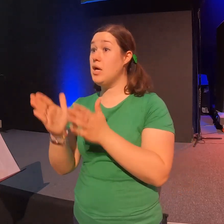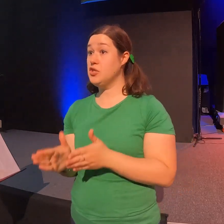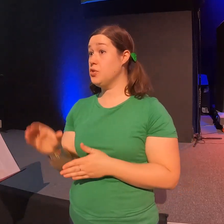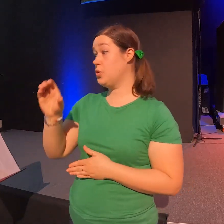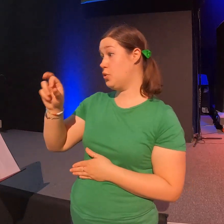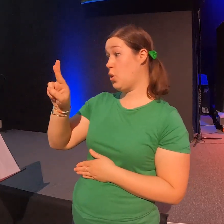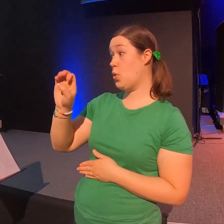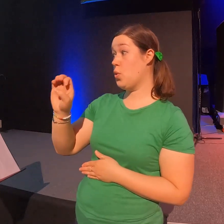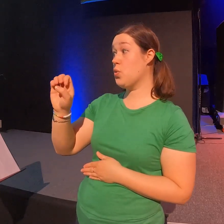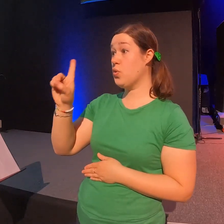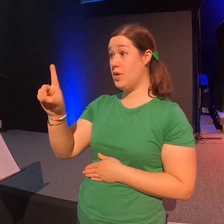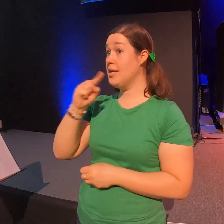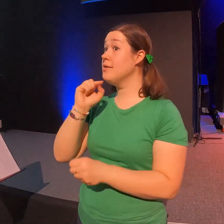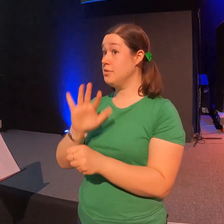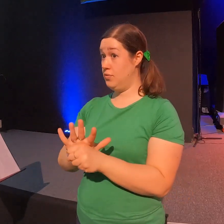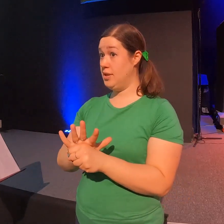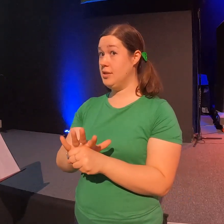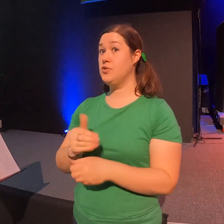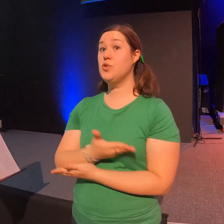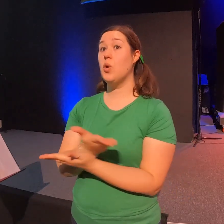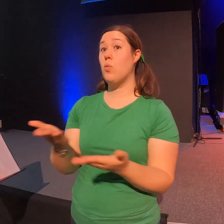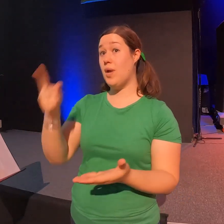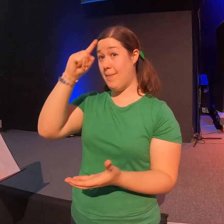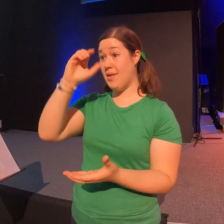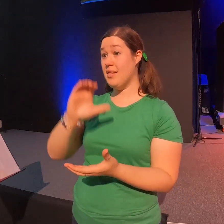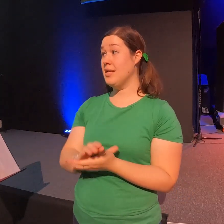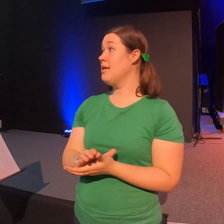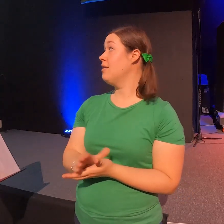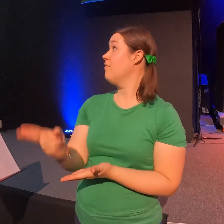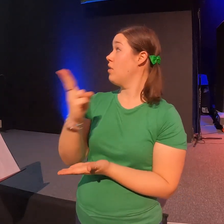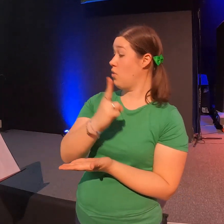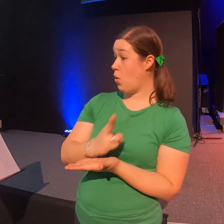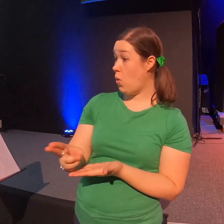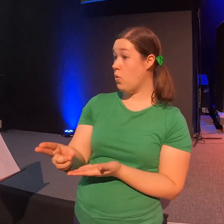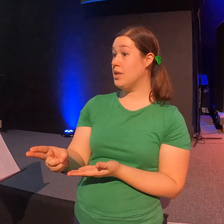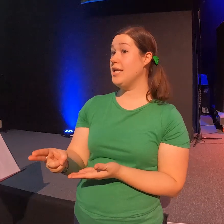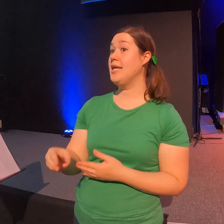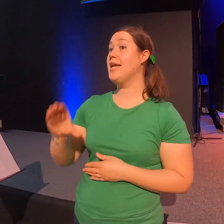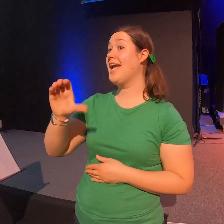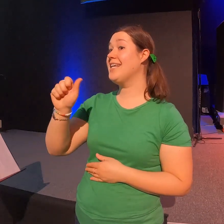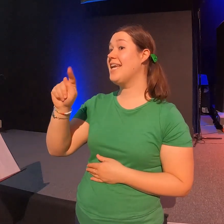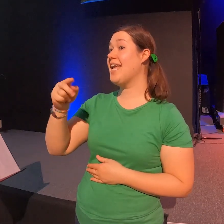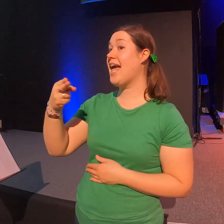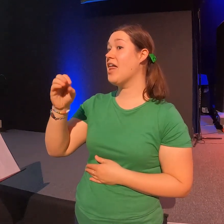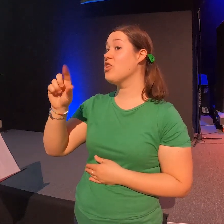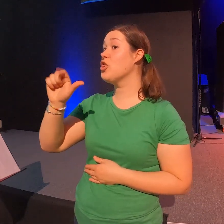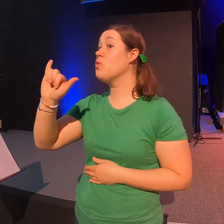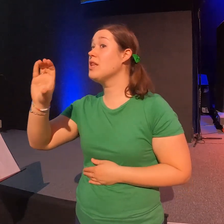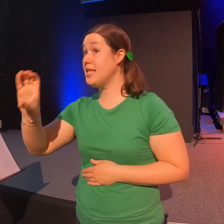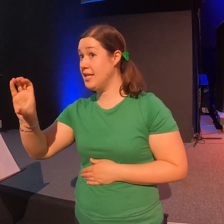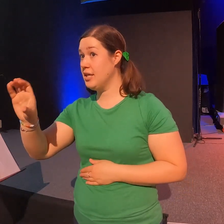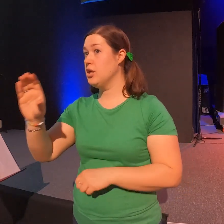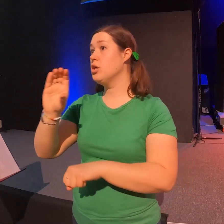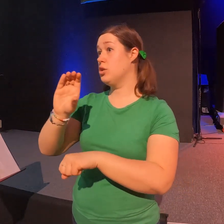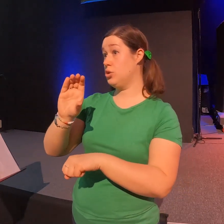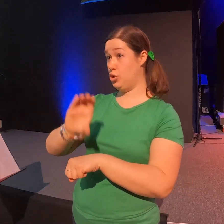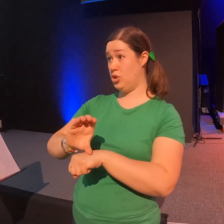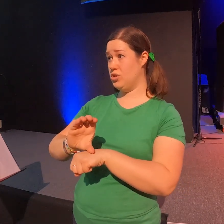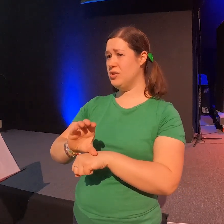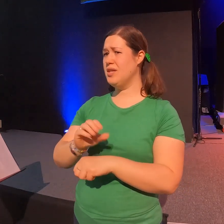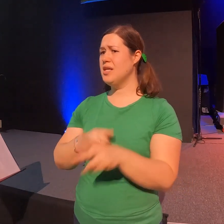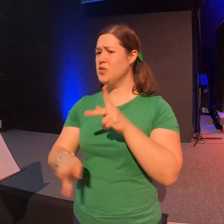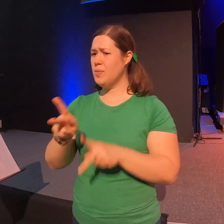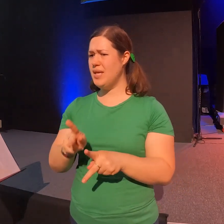right off the bat a common question I get about that phrase. People say that and hear that, and they often ask me, Charlie, aren't we